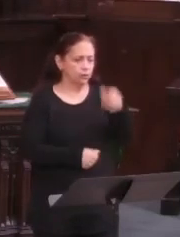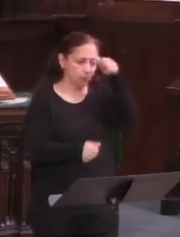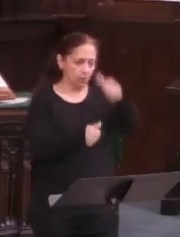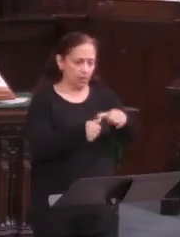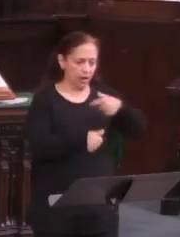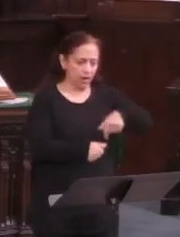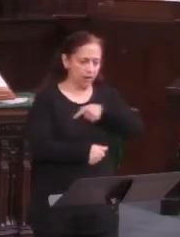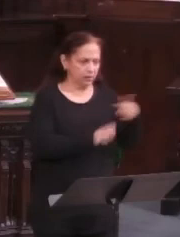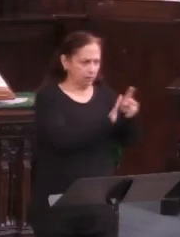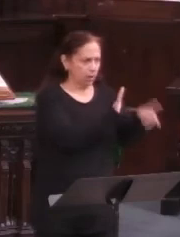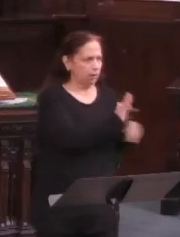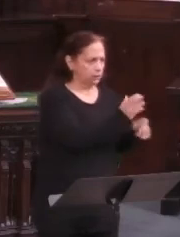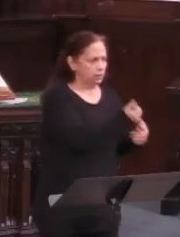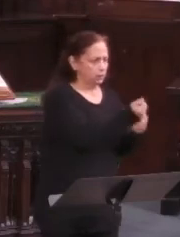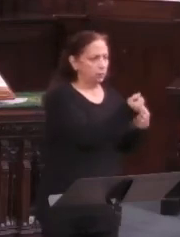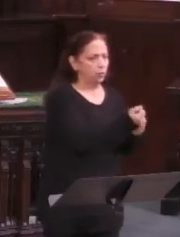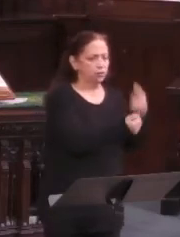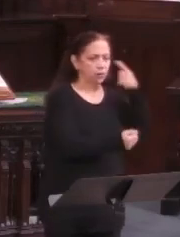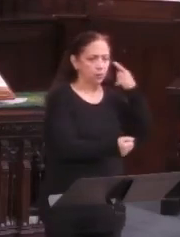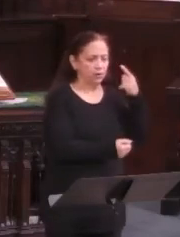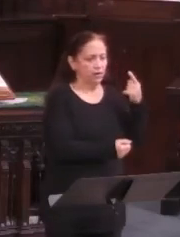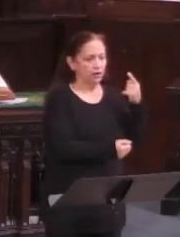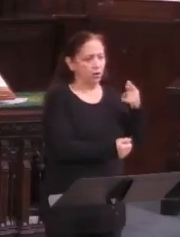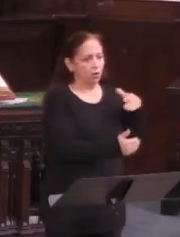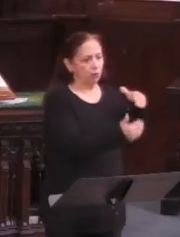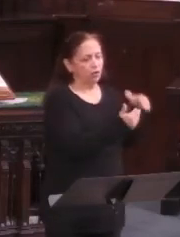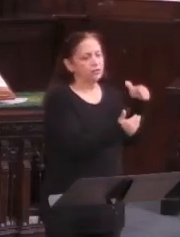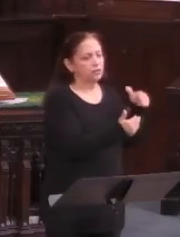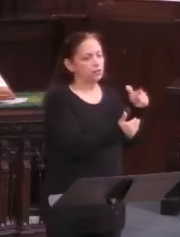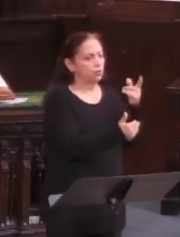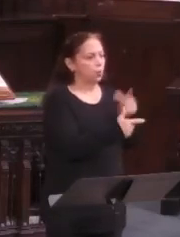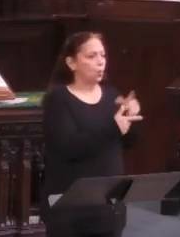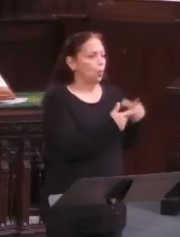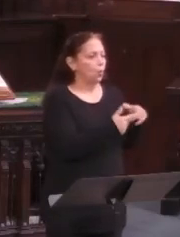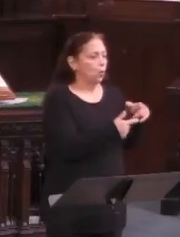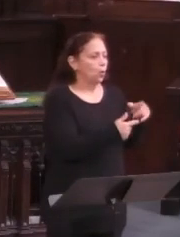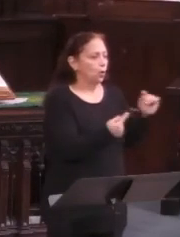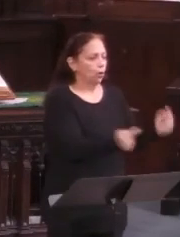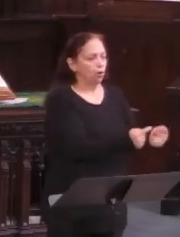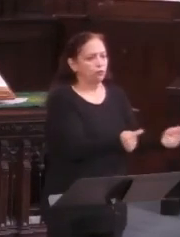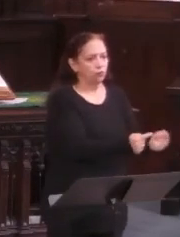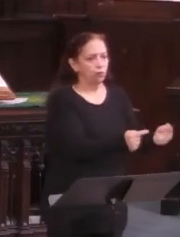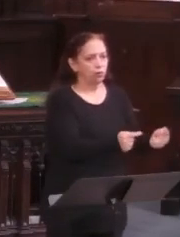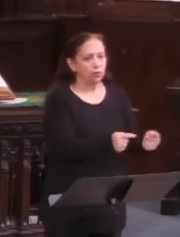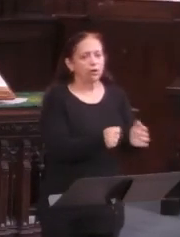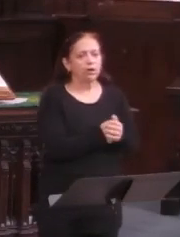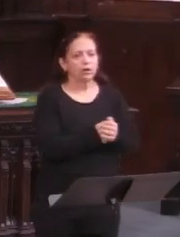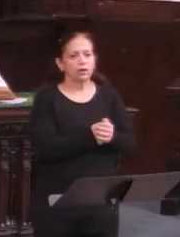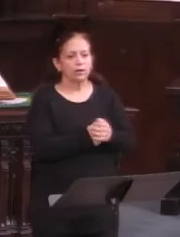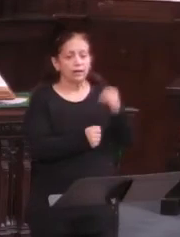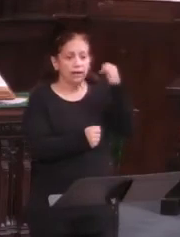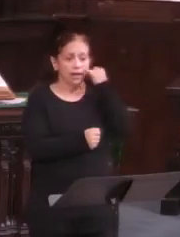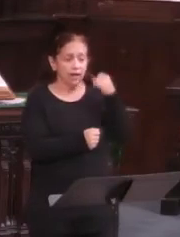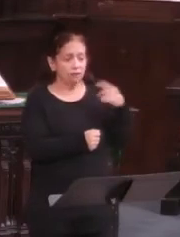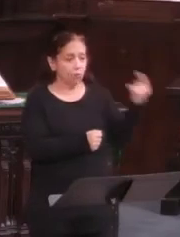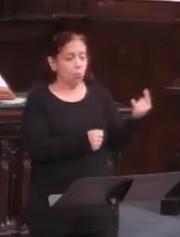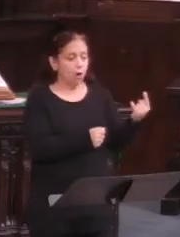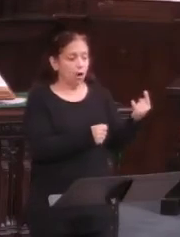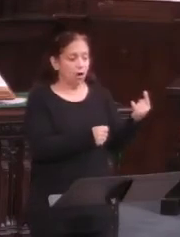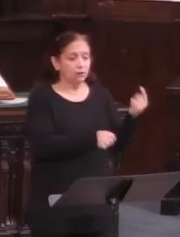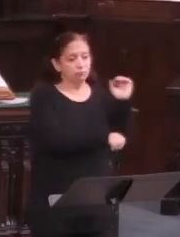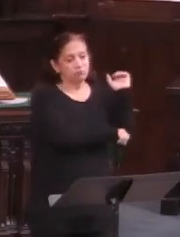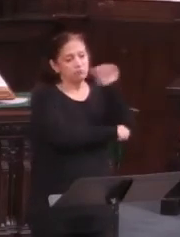for policies that we consider racist or hurtful. A landslide on either side would